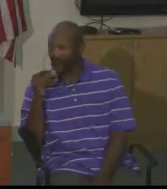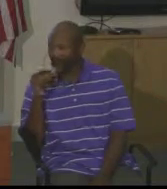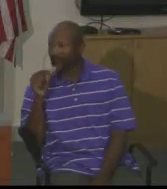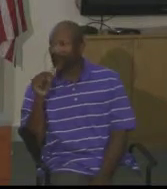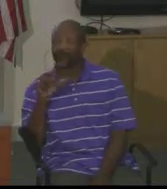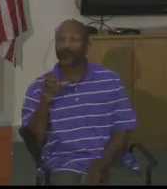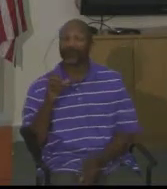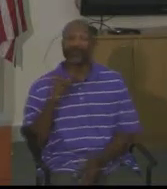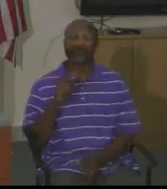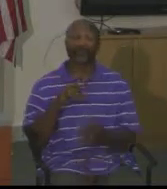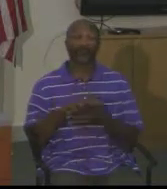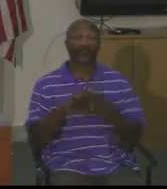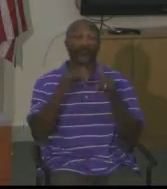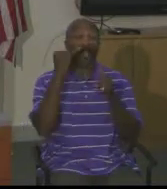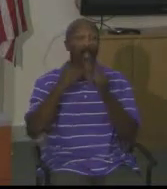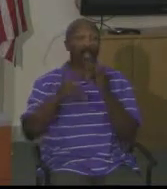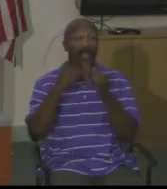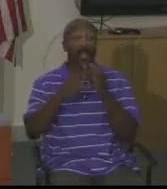is